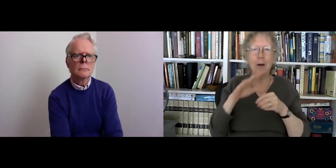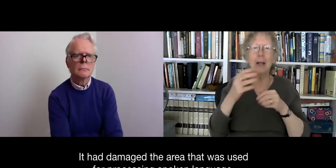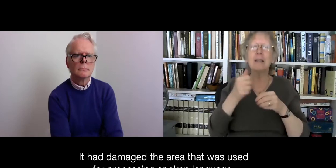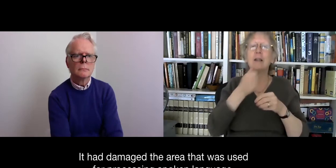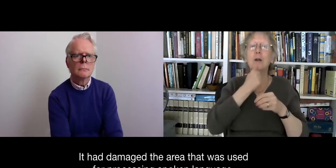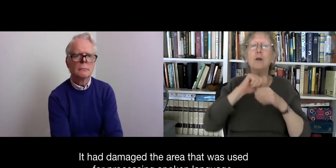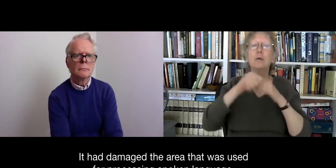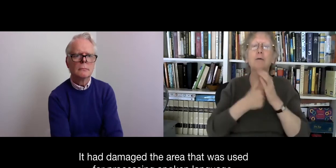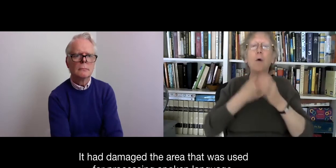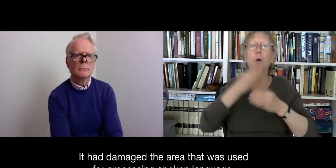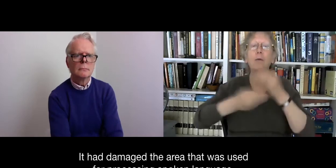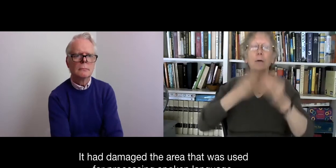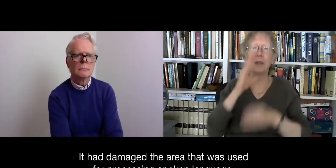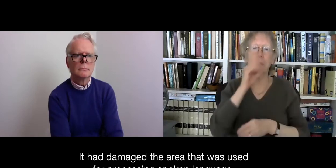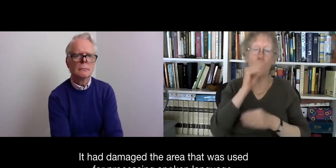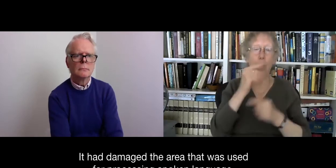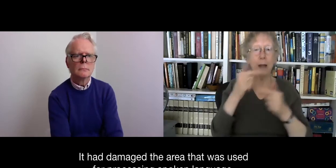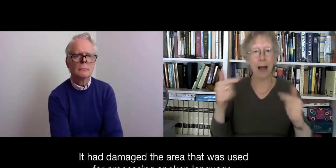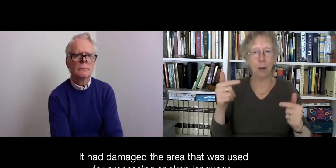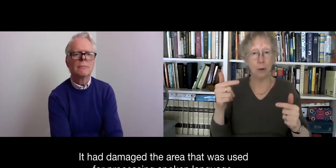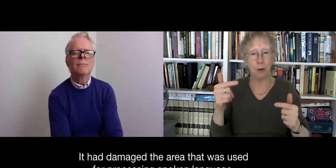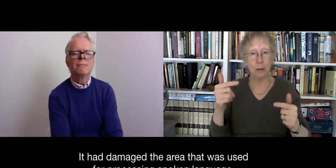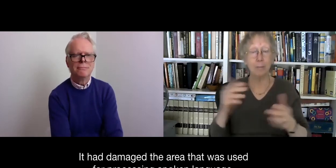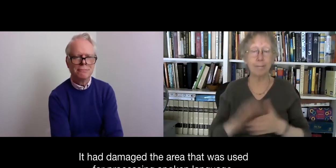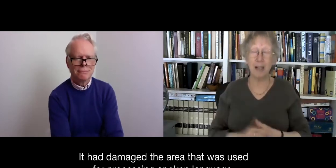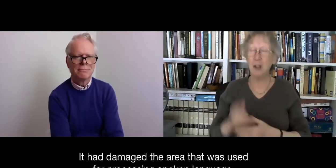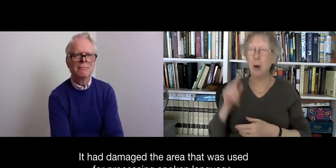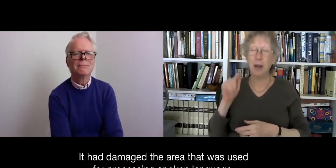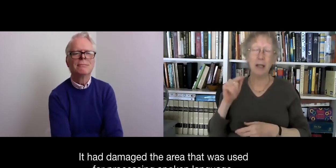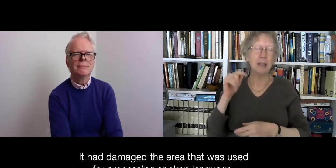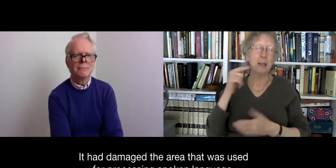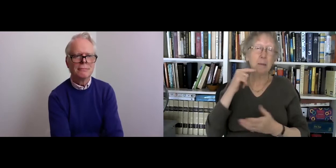And it had damaged the area that was used for processing spoken language.